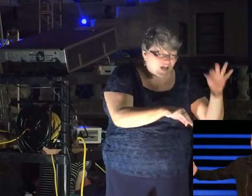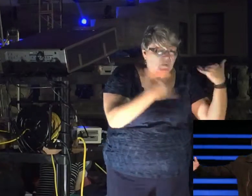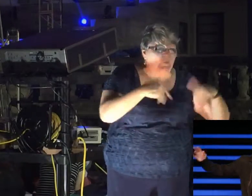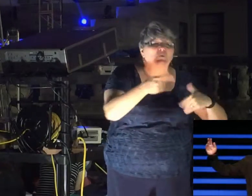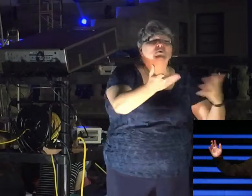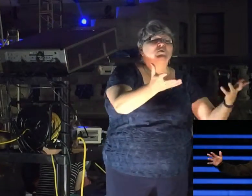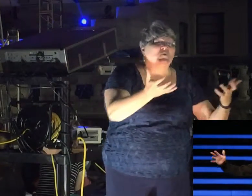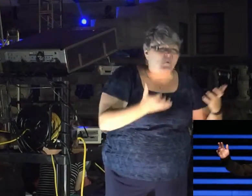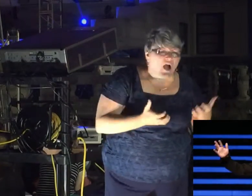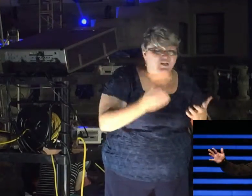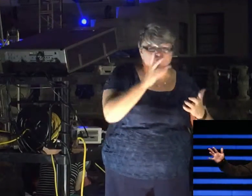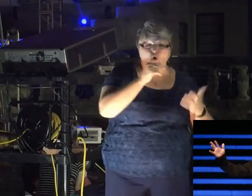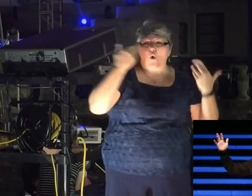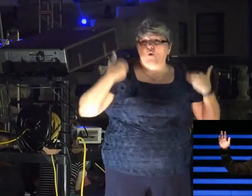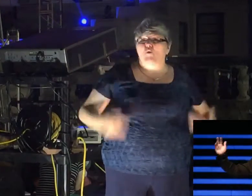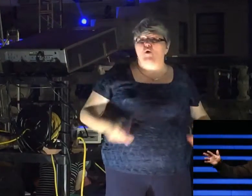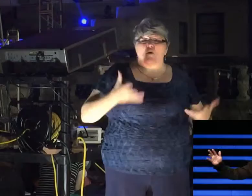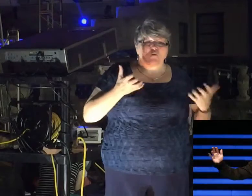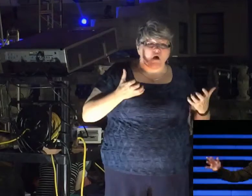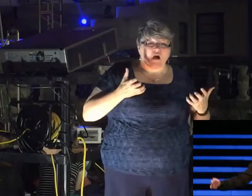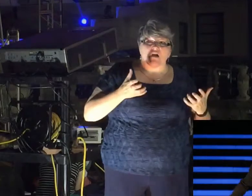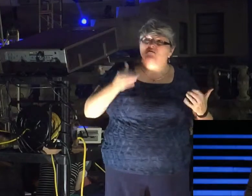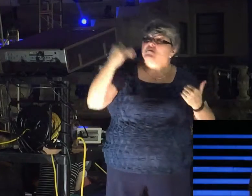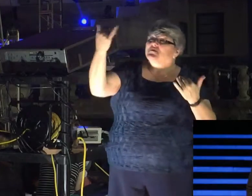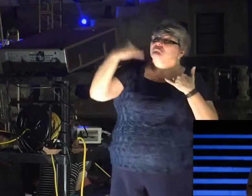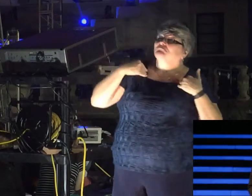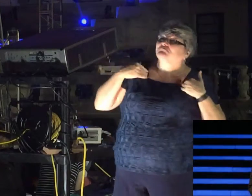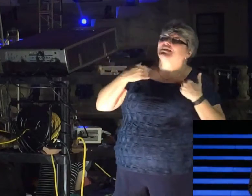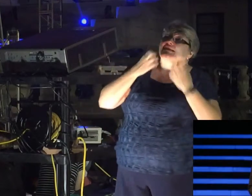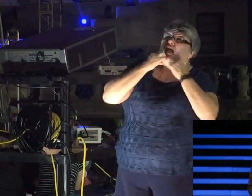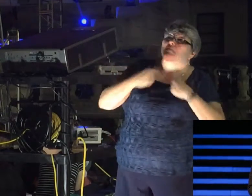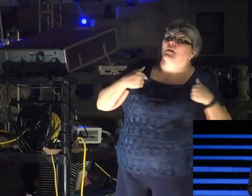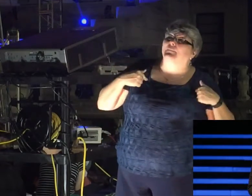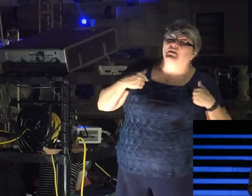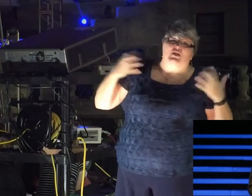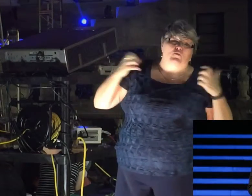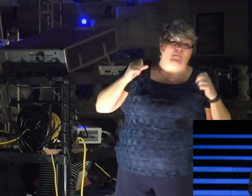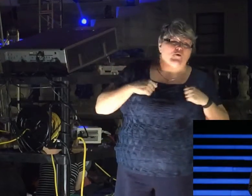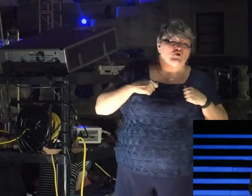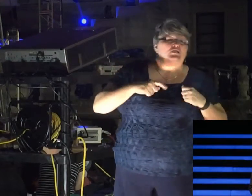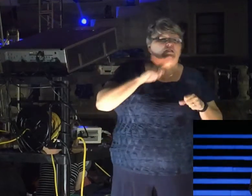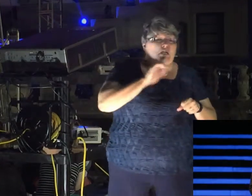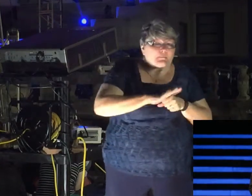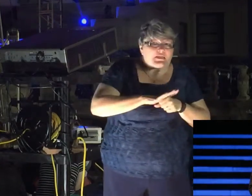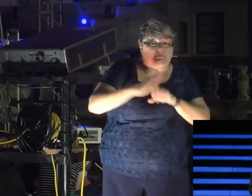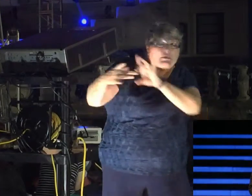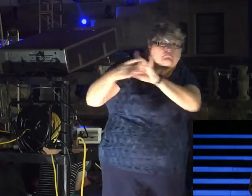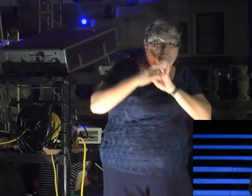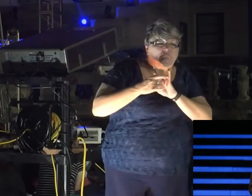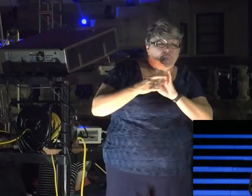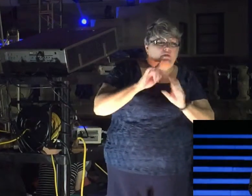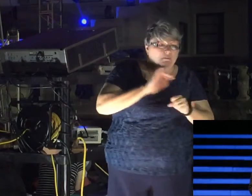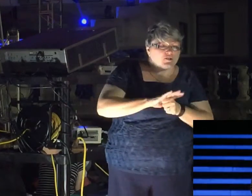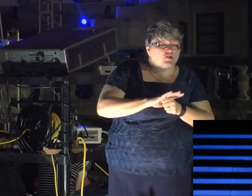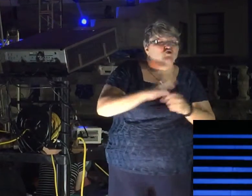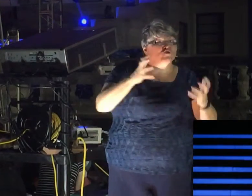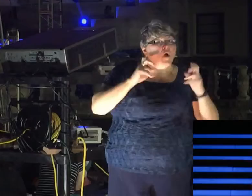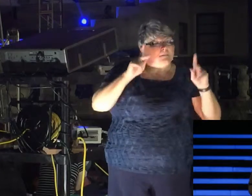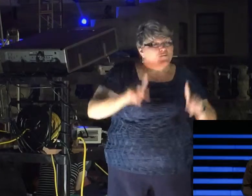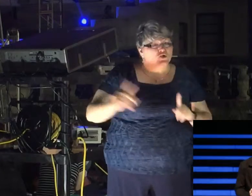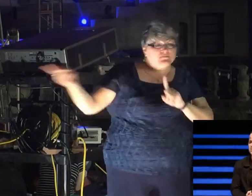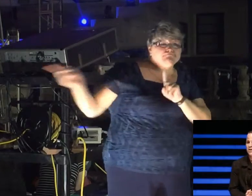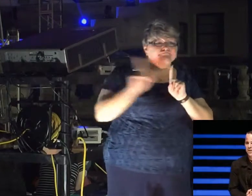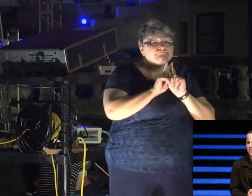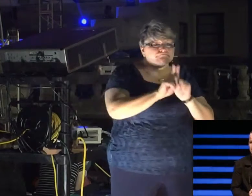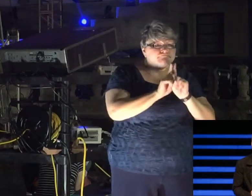found far and away, you want to be known. You want to be cared for. You want someone to commit to you. You